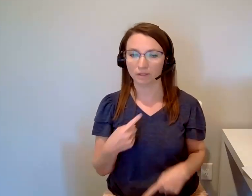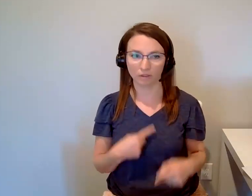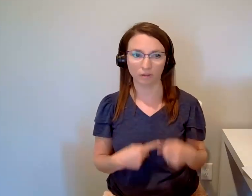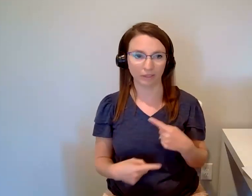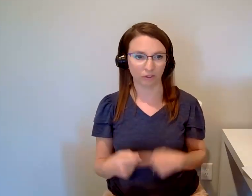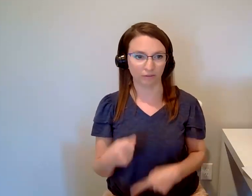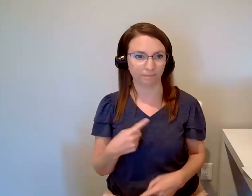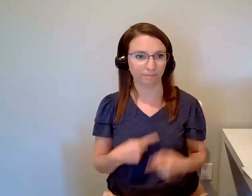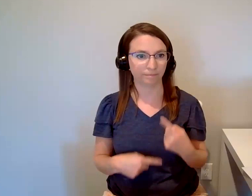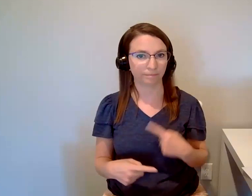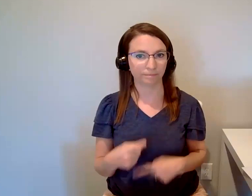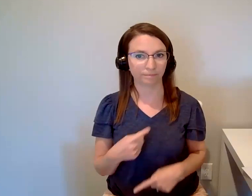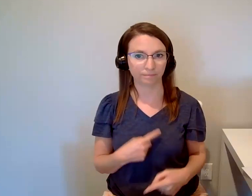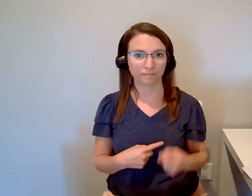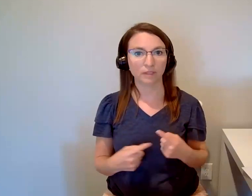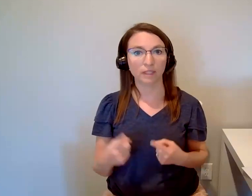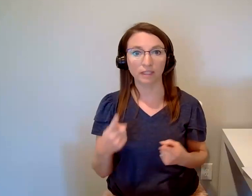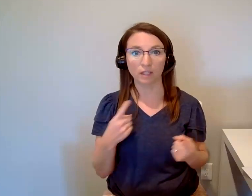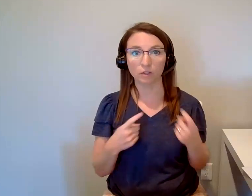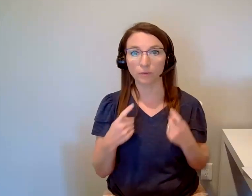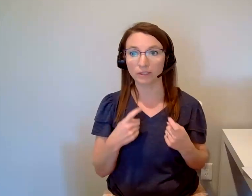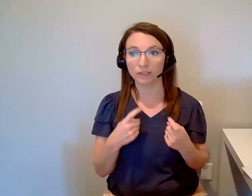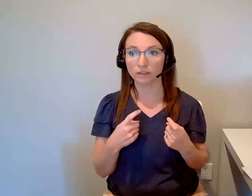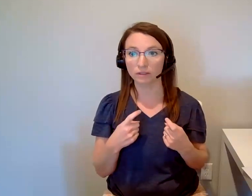Good question. Any other questions?